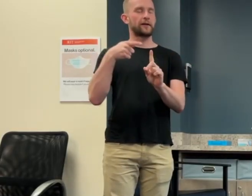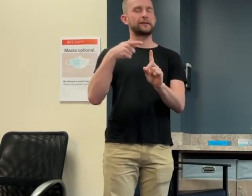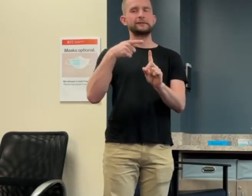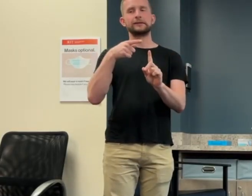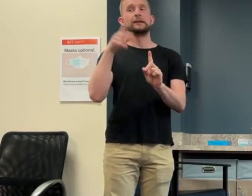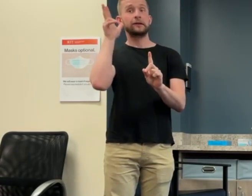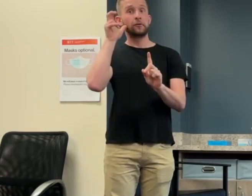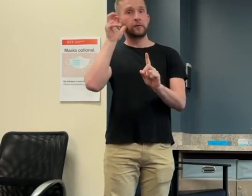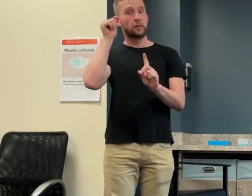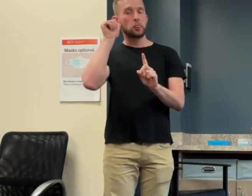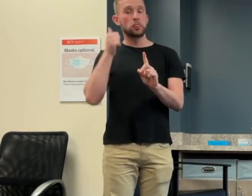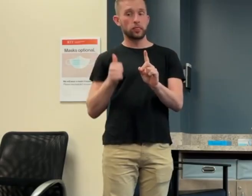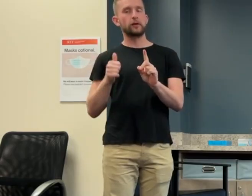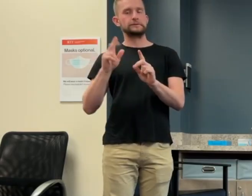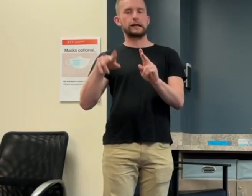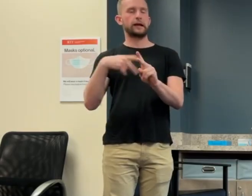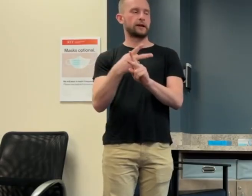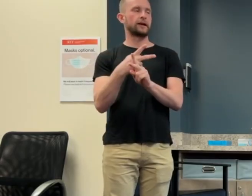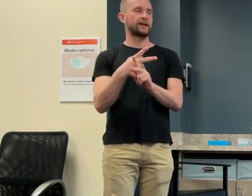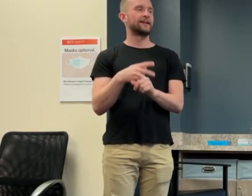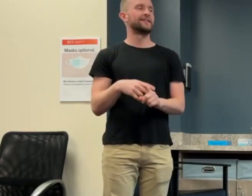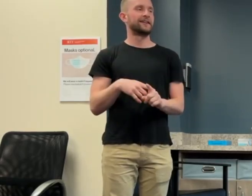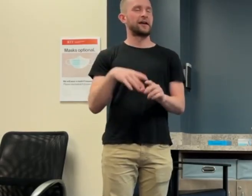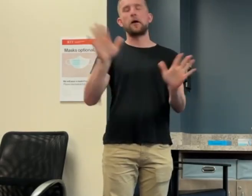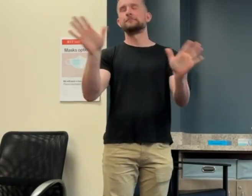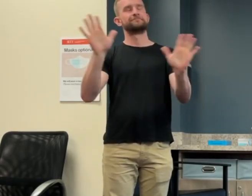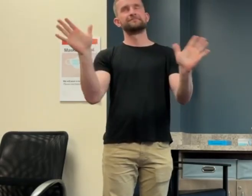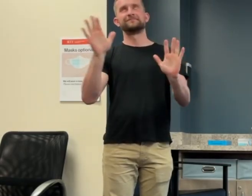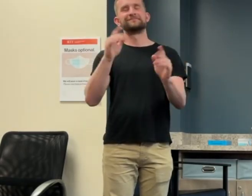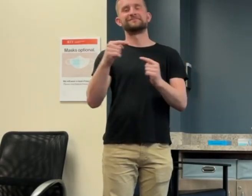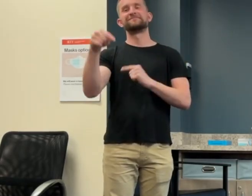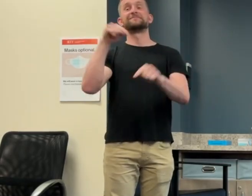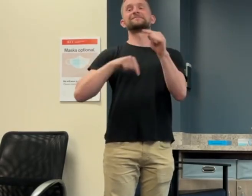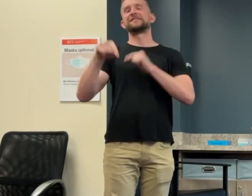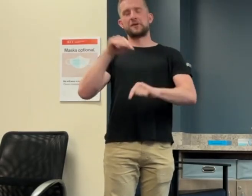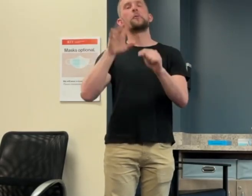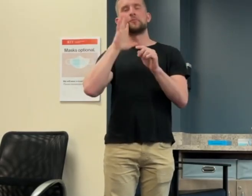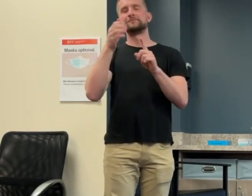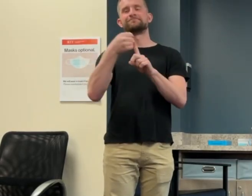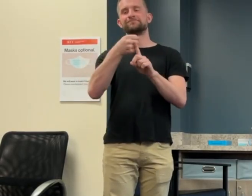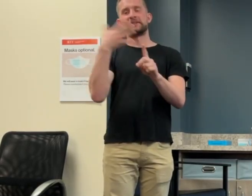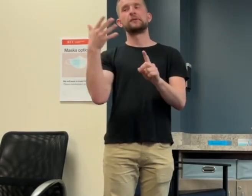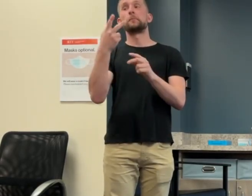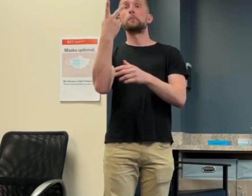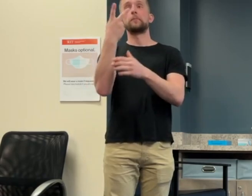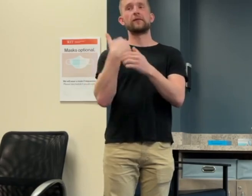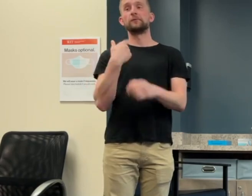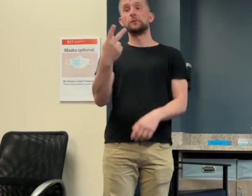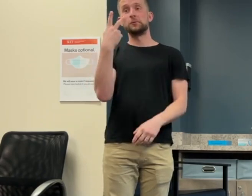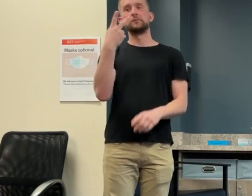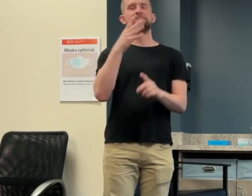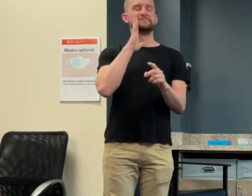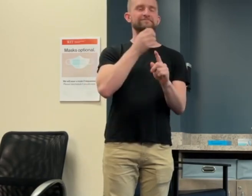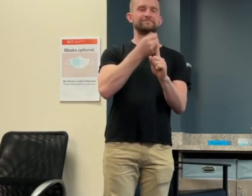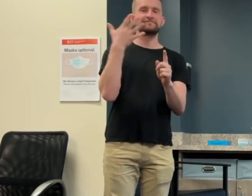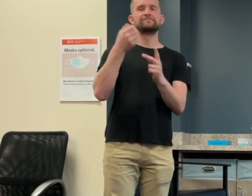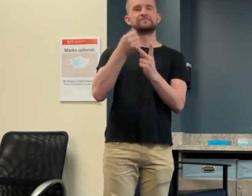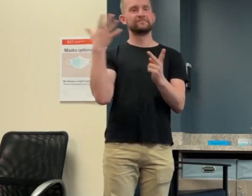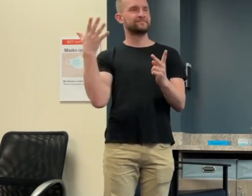loss. Okay, no, I lied. I'm going to tell you about both of them, and it's not on the slide, and I'm kind of sorry about it.